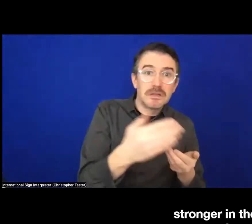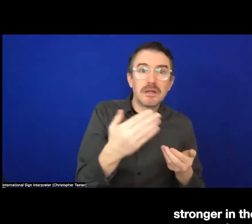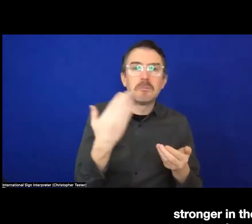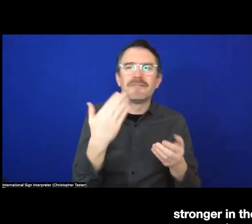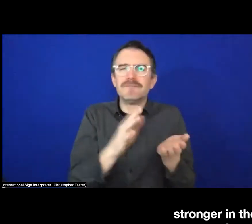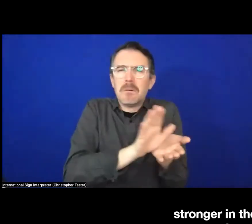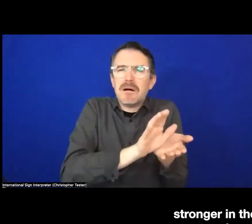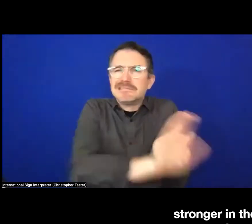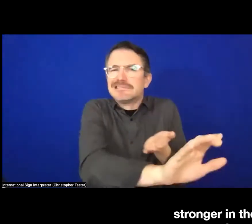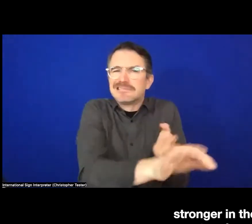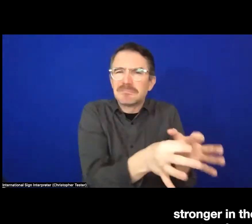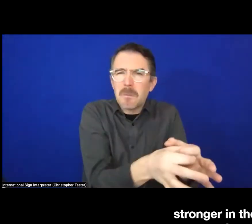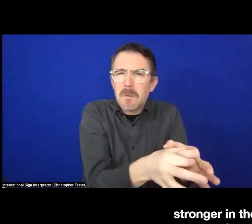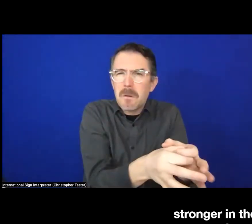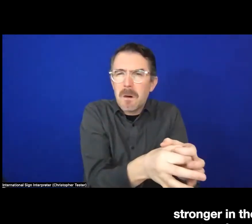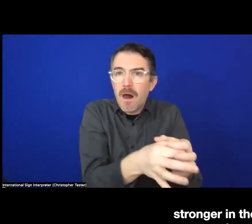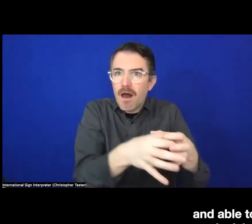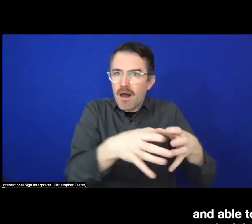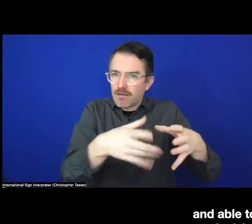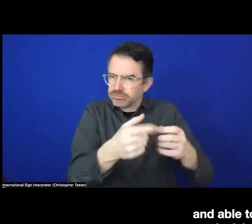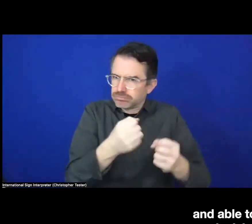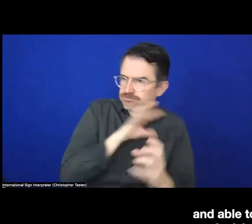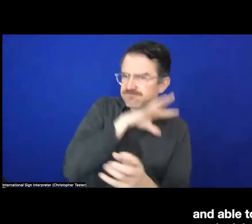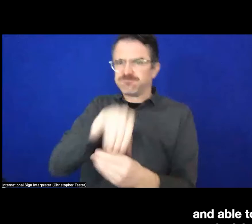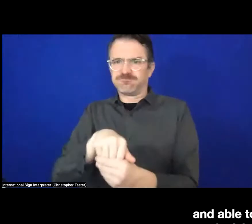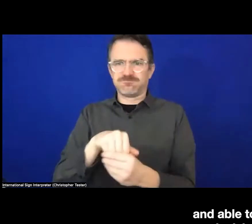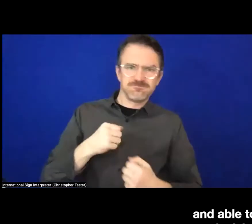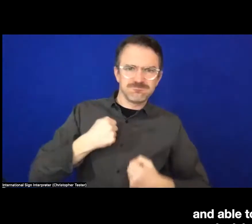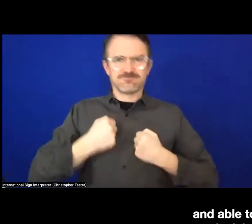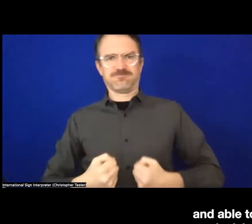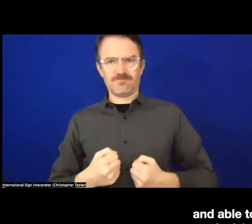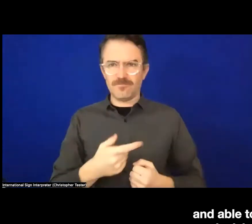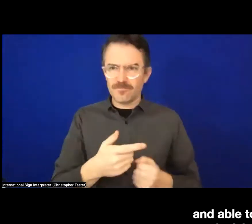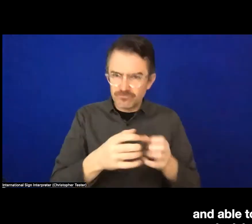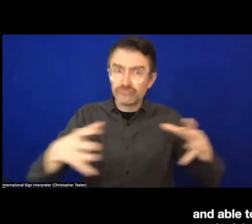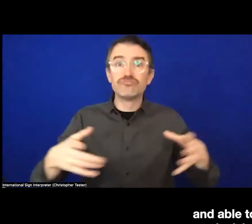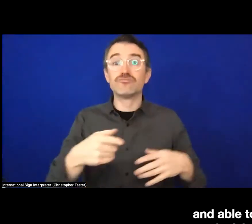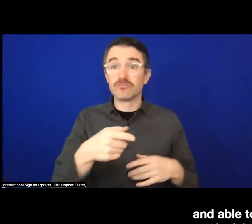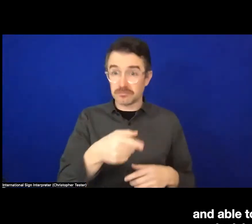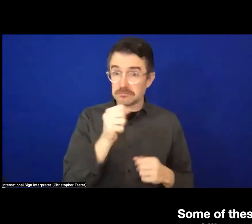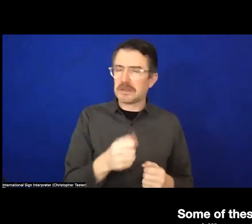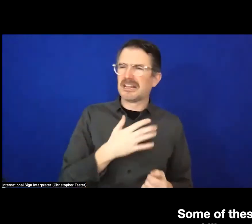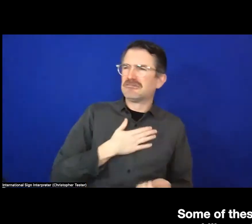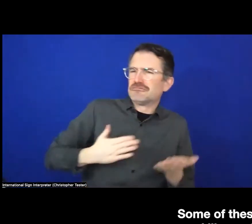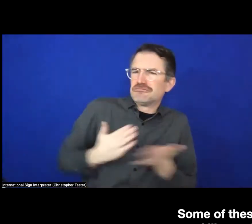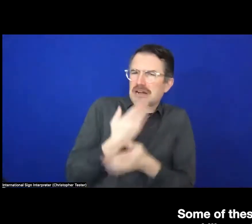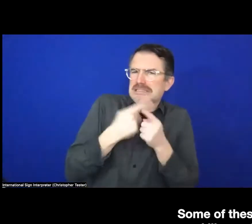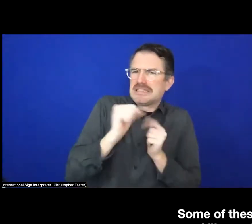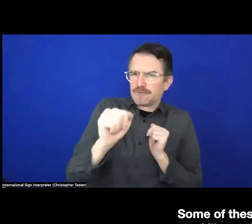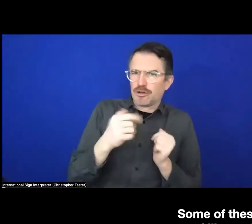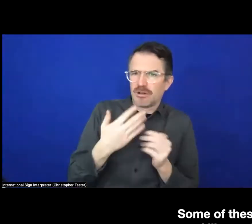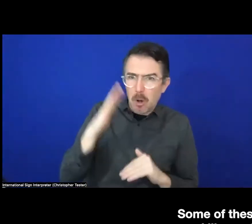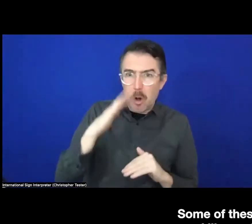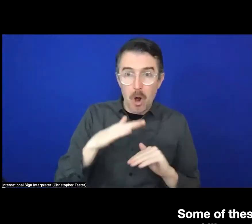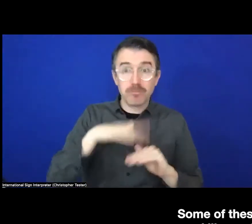stronger in a way that they're able to advocate for their rights. They're able now to be brought at the decision-making table. Some